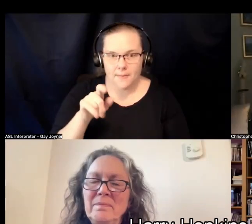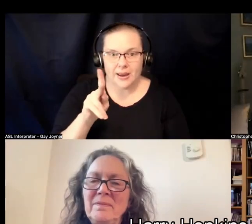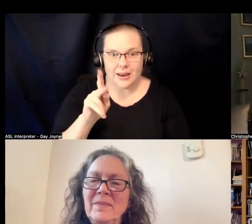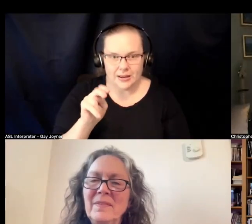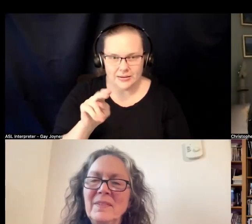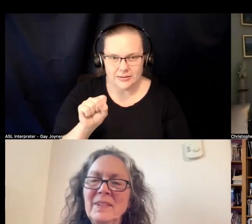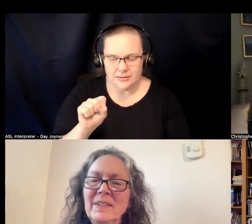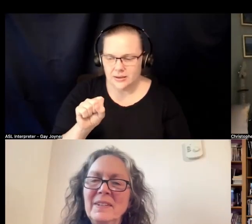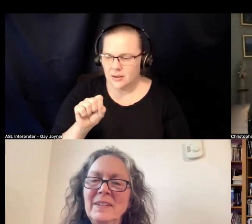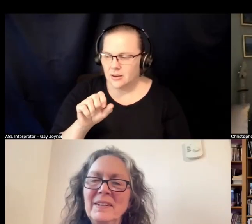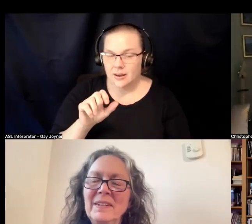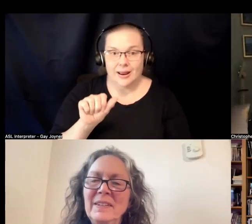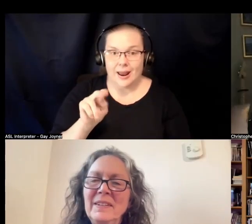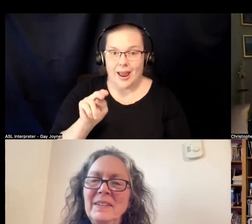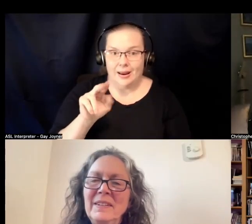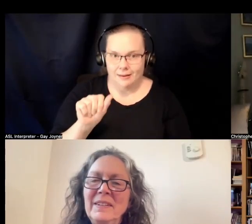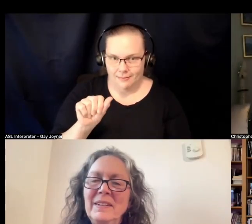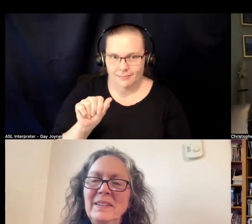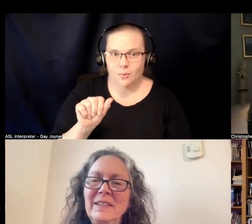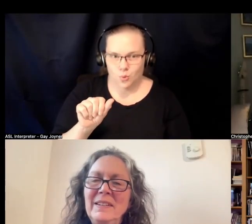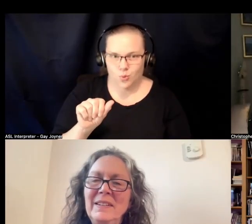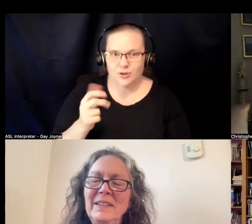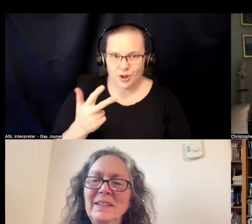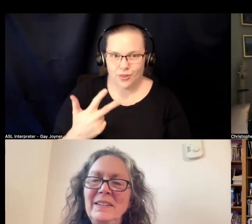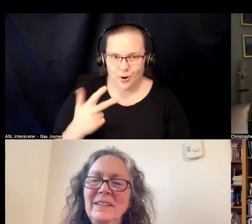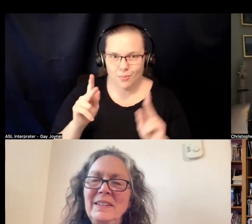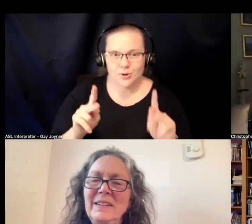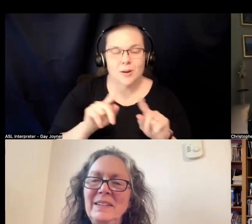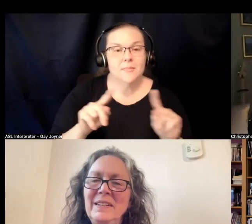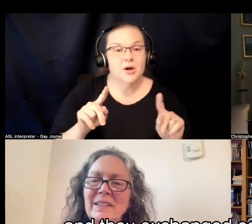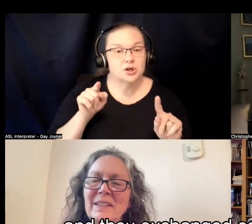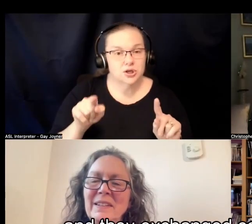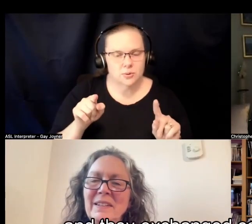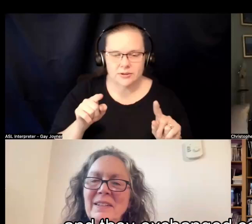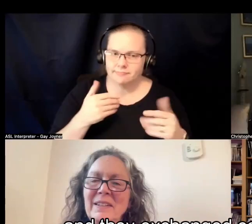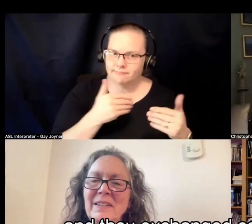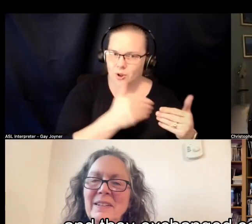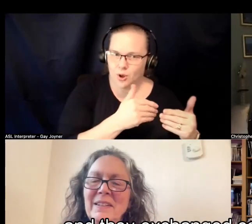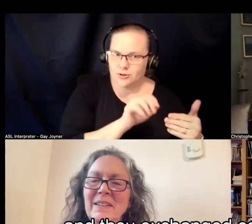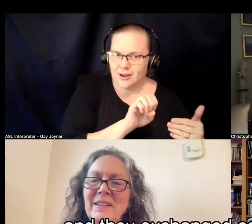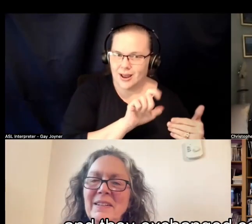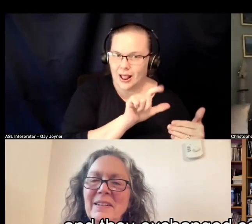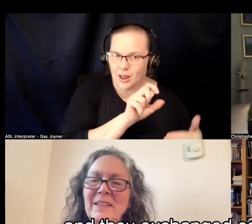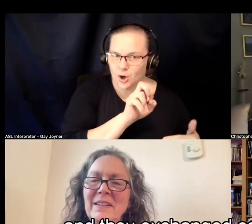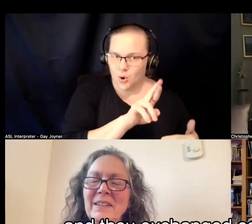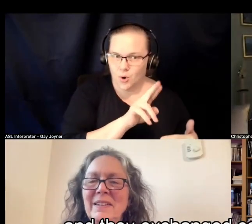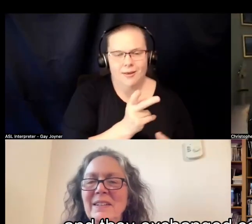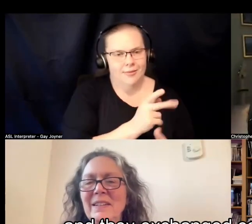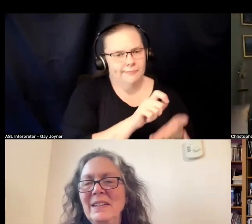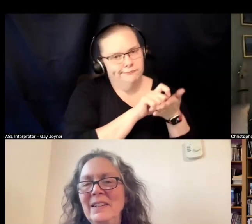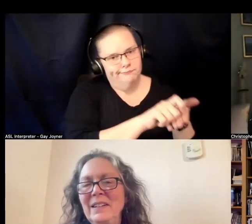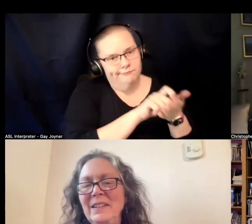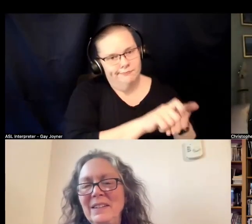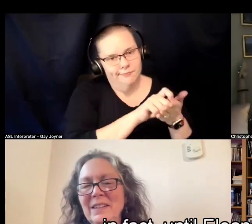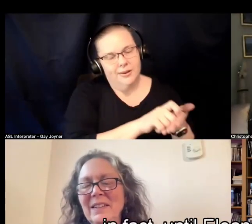was another, and Anna Rosenberg was a third. But she was very, very close to Eleanor, and they exchanged correspondence for many, many